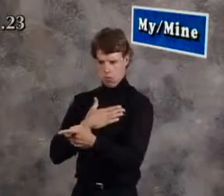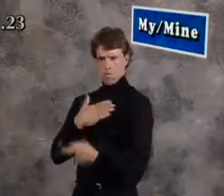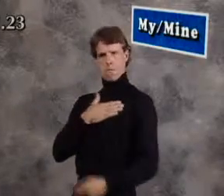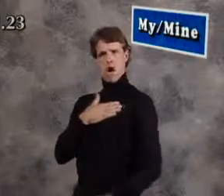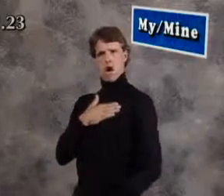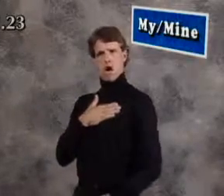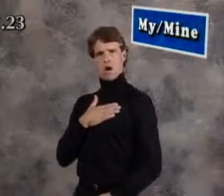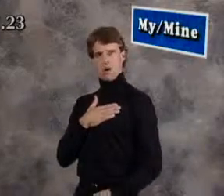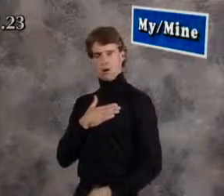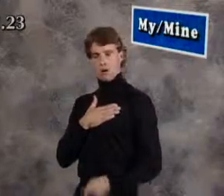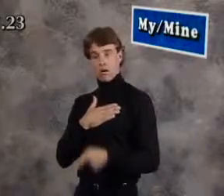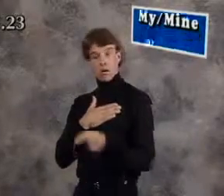Mine.